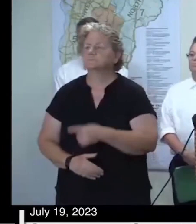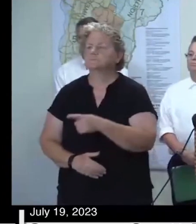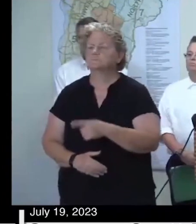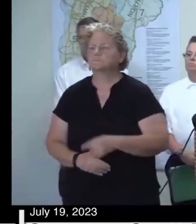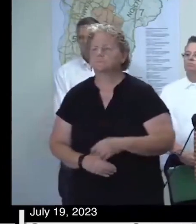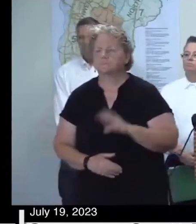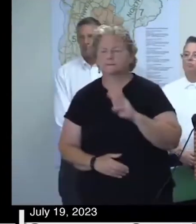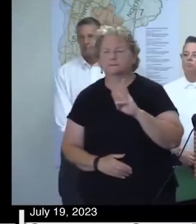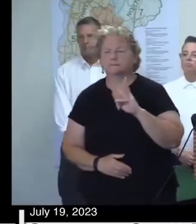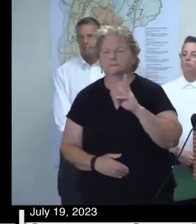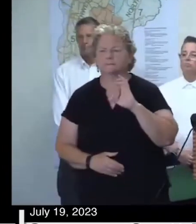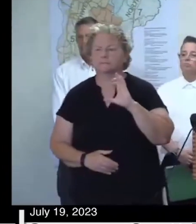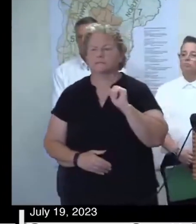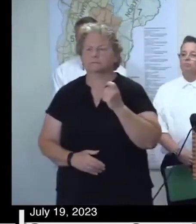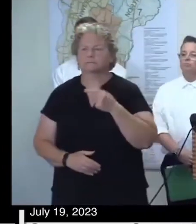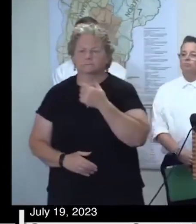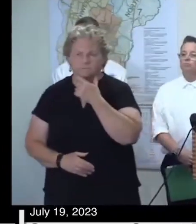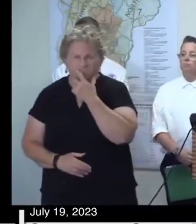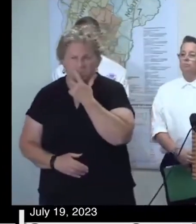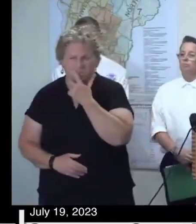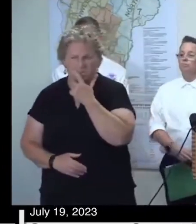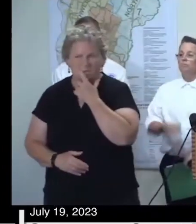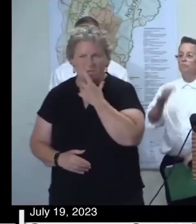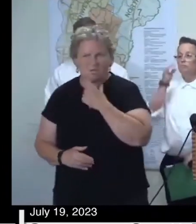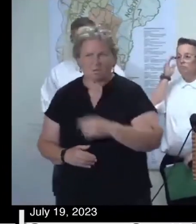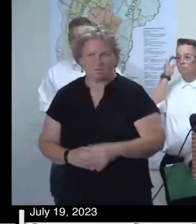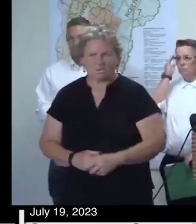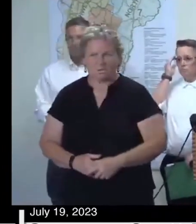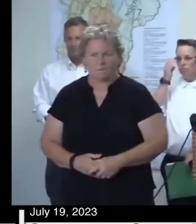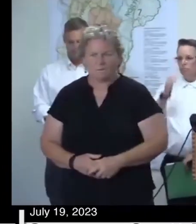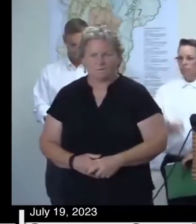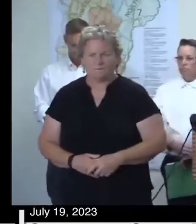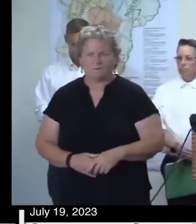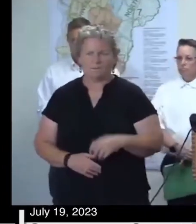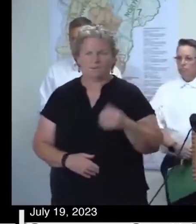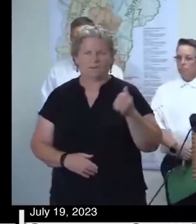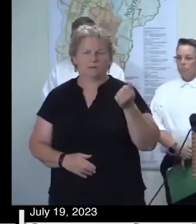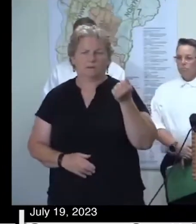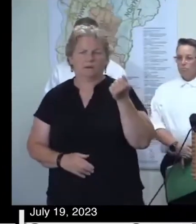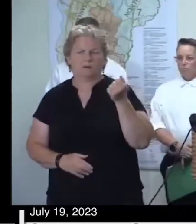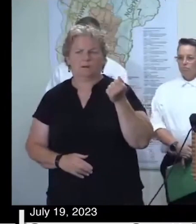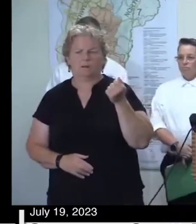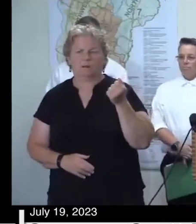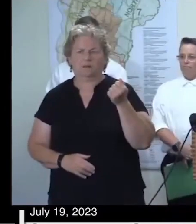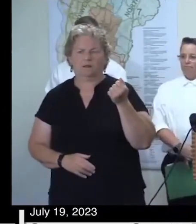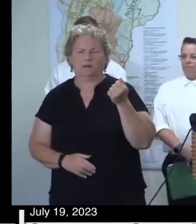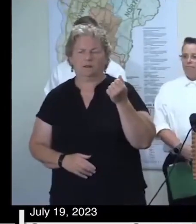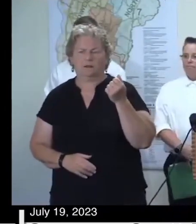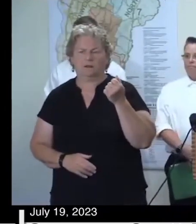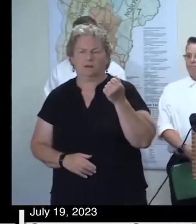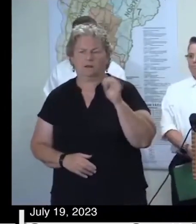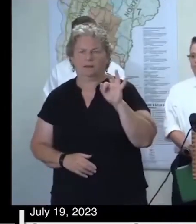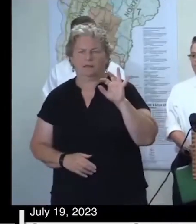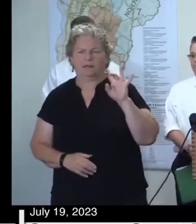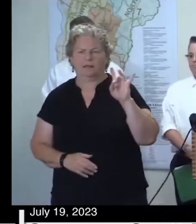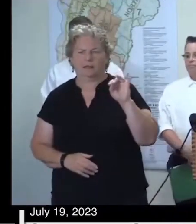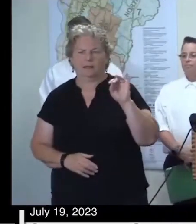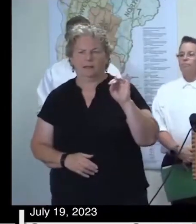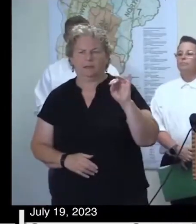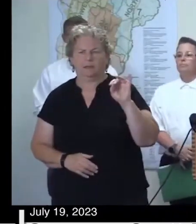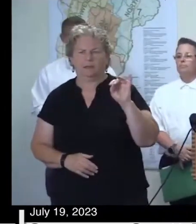1980, I believe, for homes and 144 businesses, that those numbers that were mentioned, is that the totality of the damage, or are there